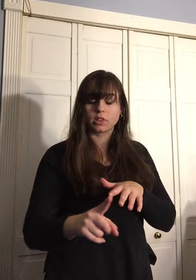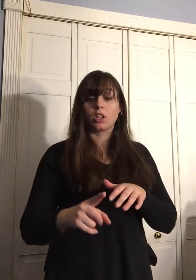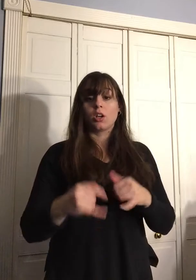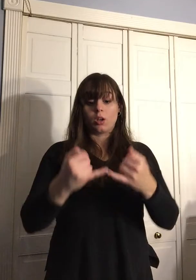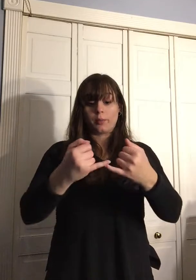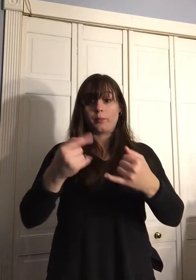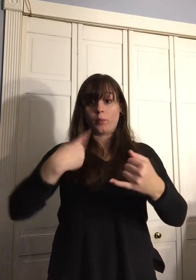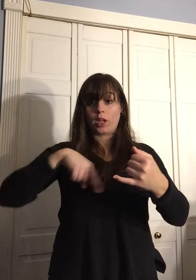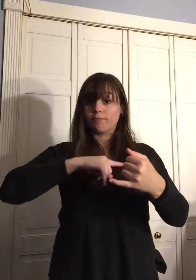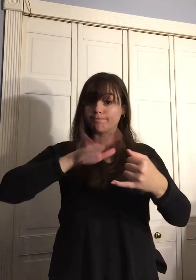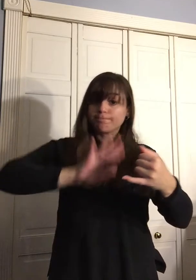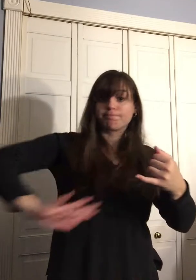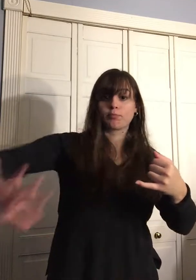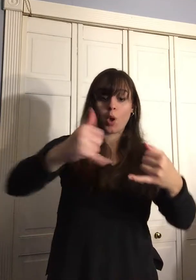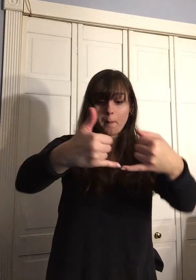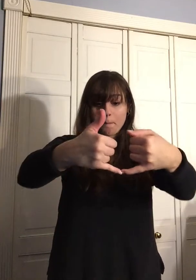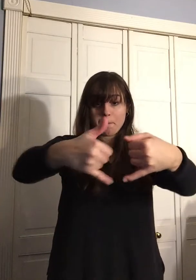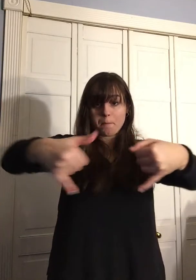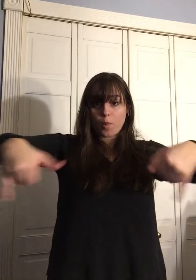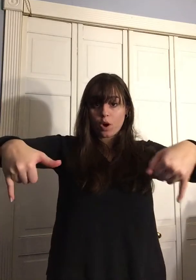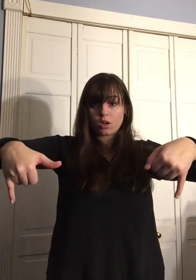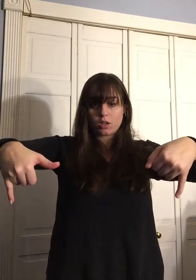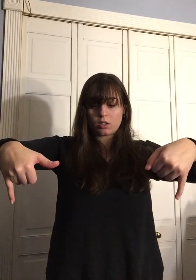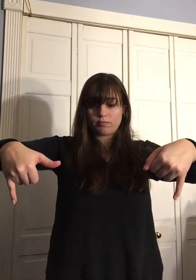refugees living below human life in China.